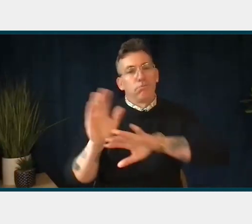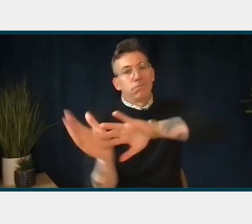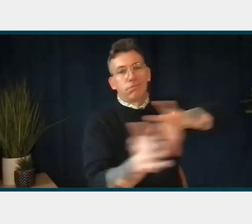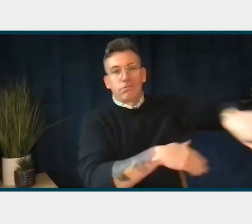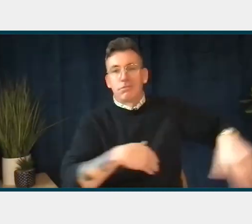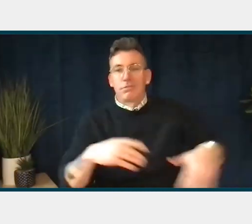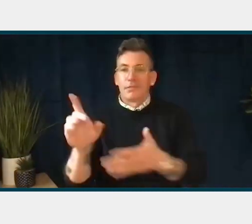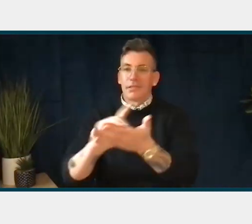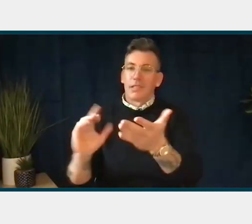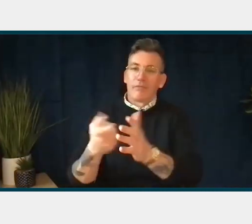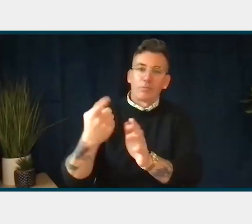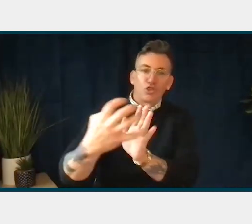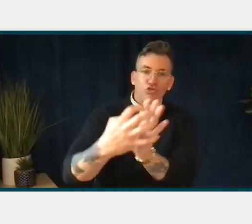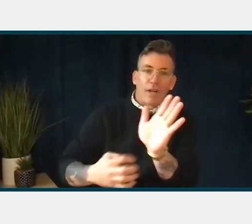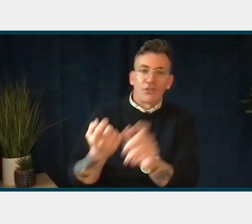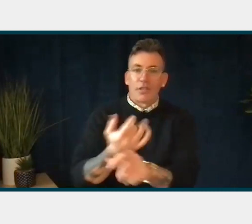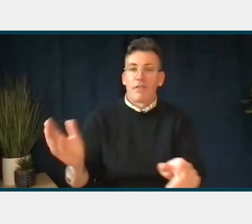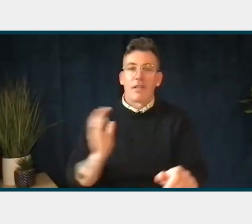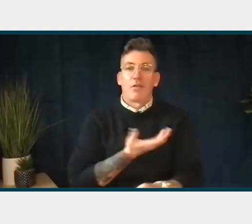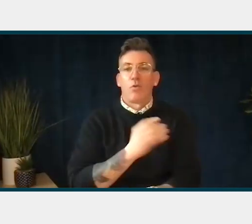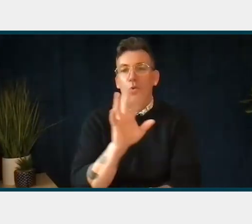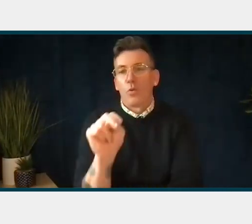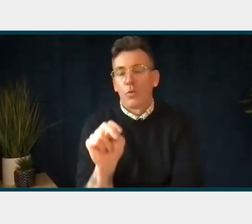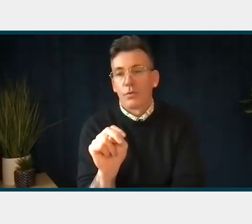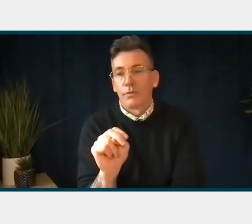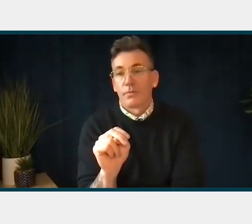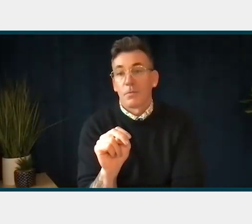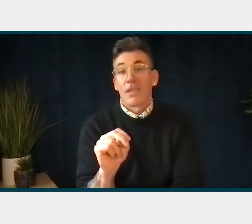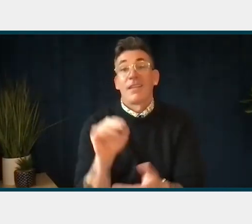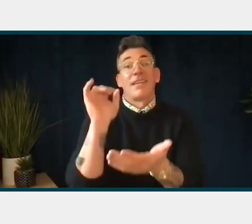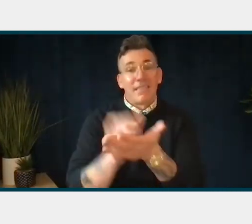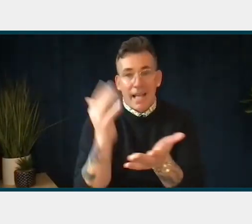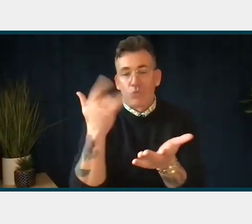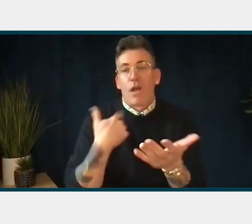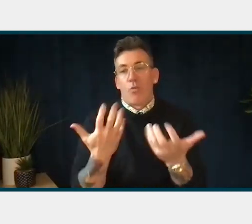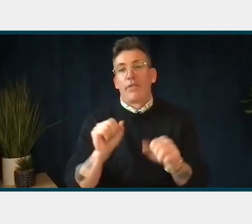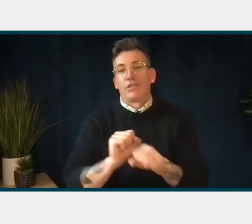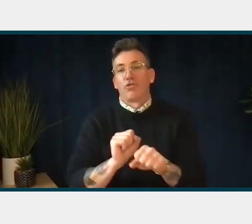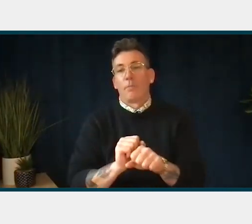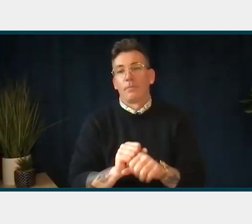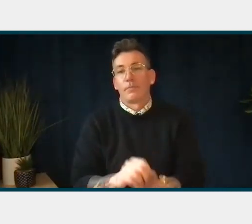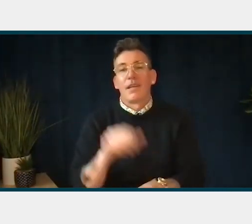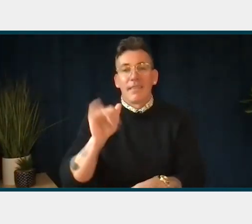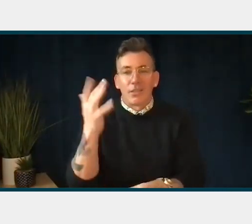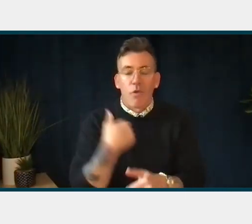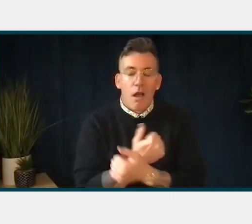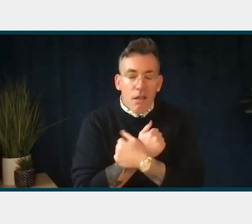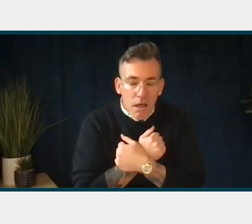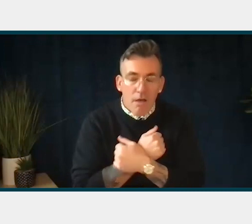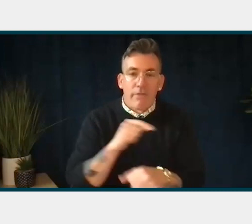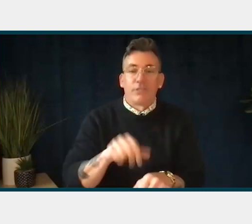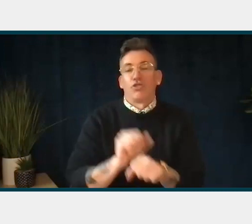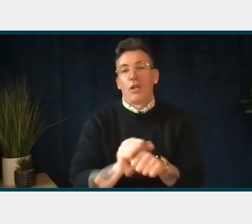not following those hearing standards in restaurant designs. We threw out the playbook and started from scratch. We made it our own.